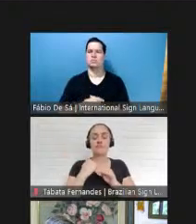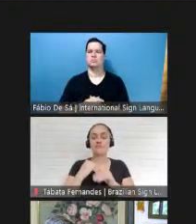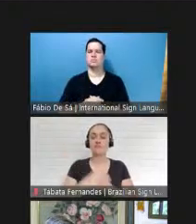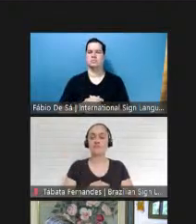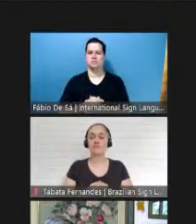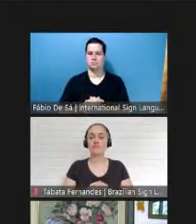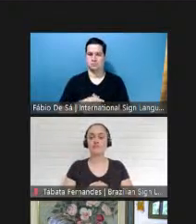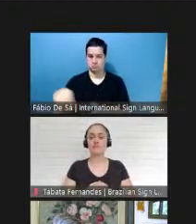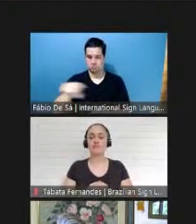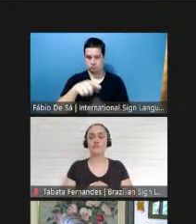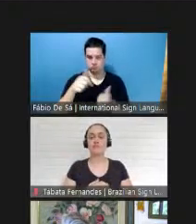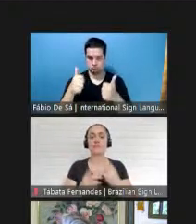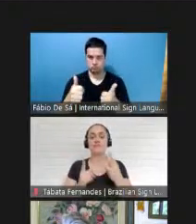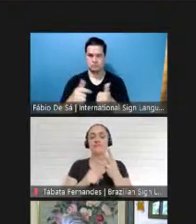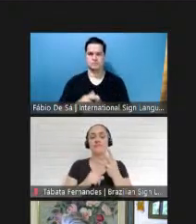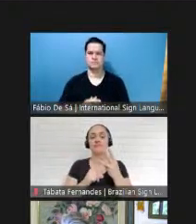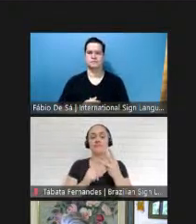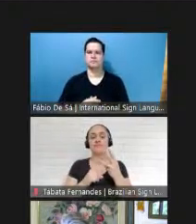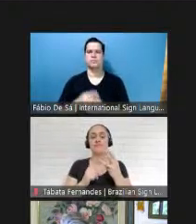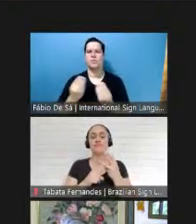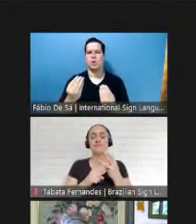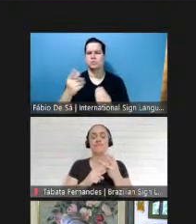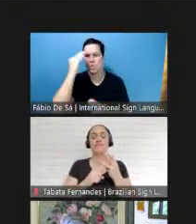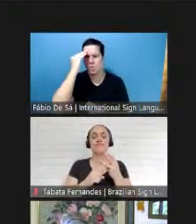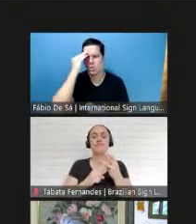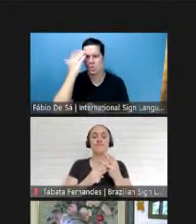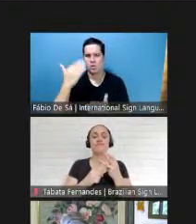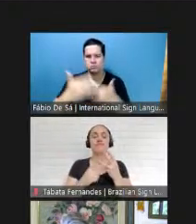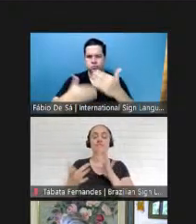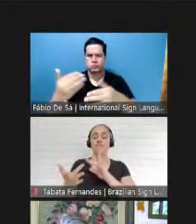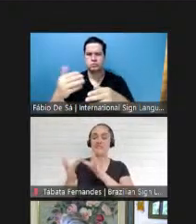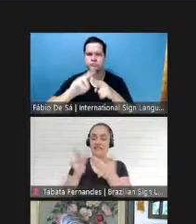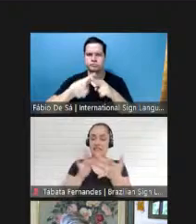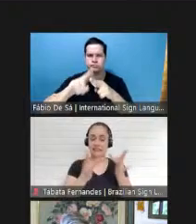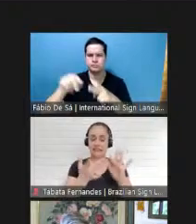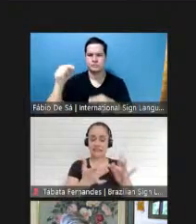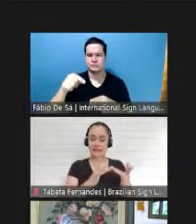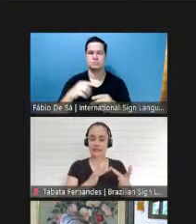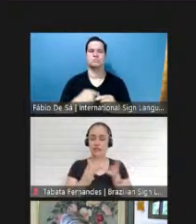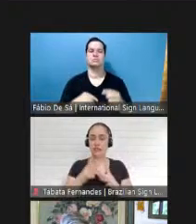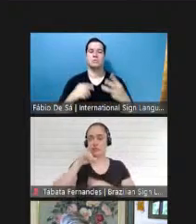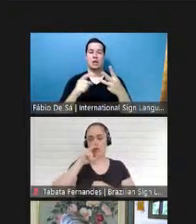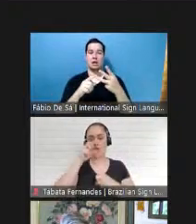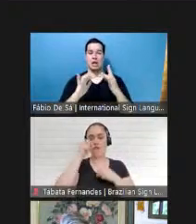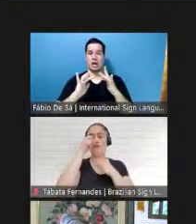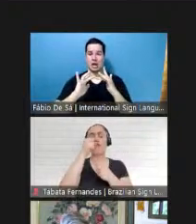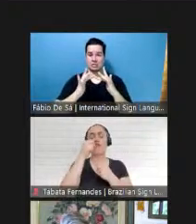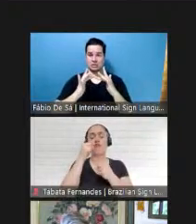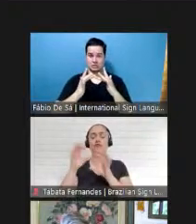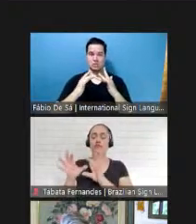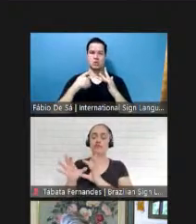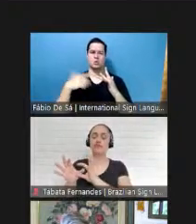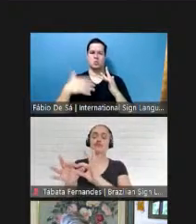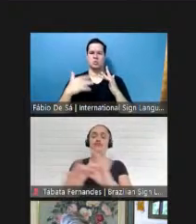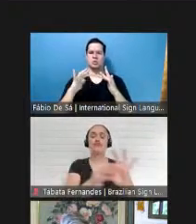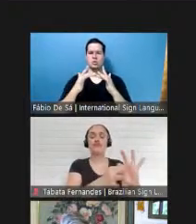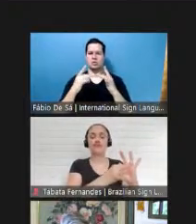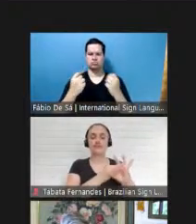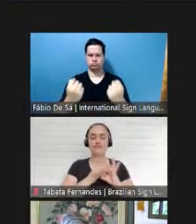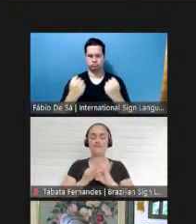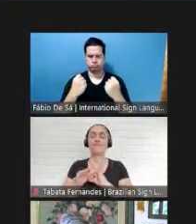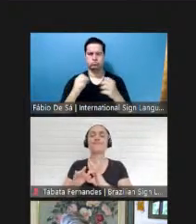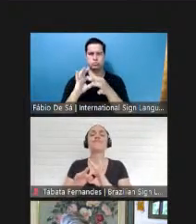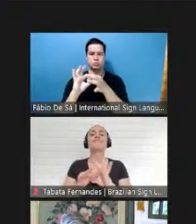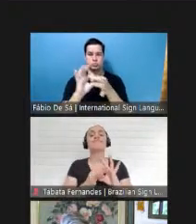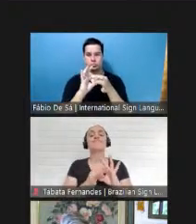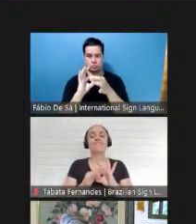obviously, to strengthen and to put each other more close